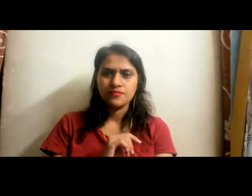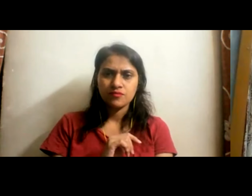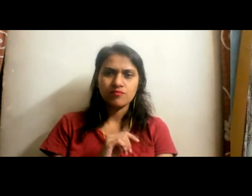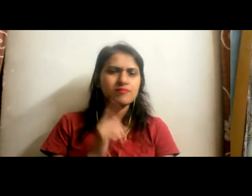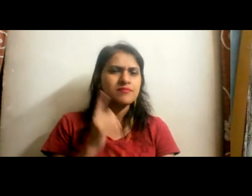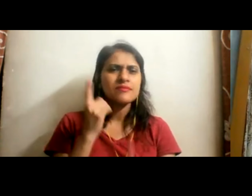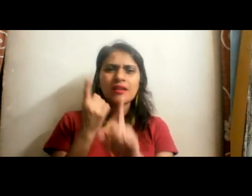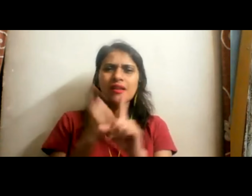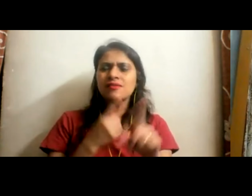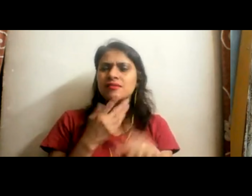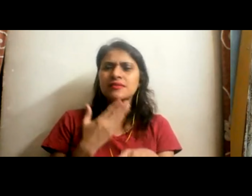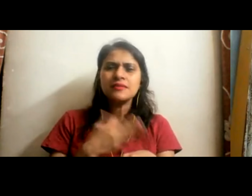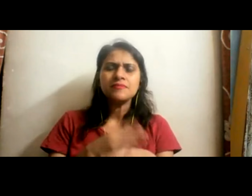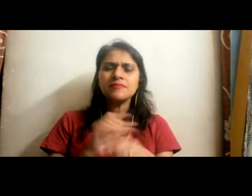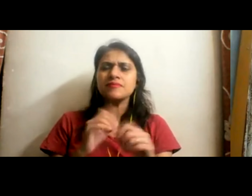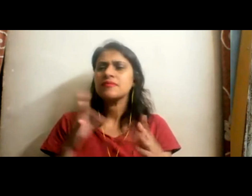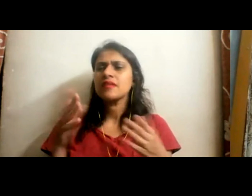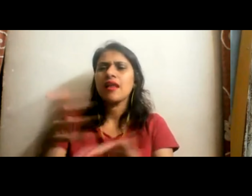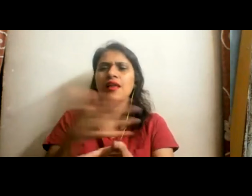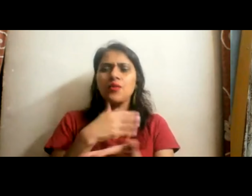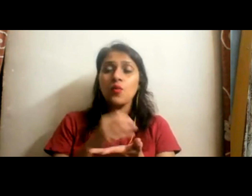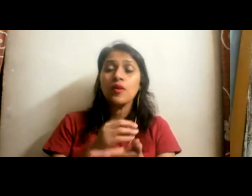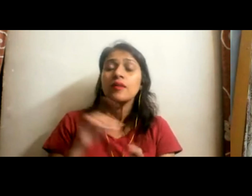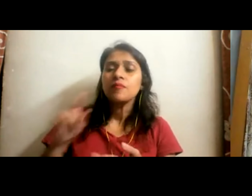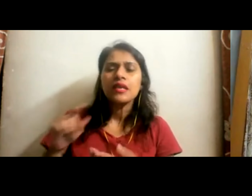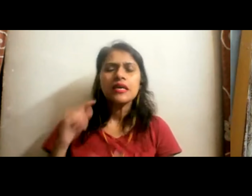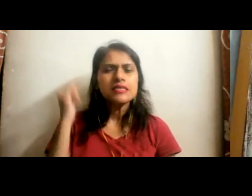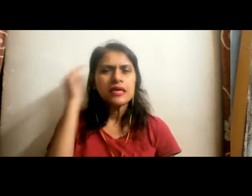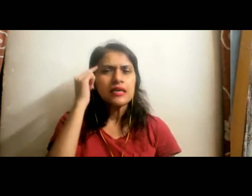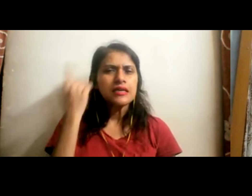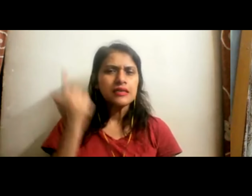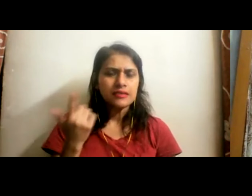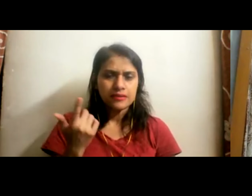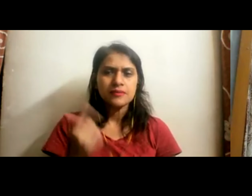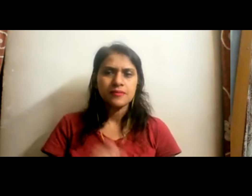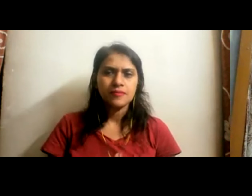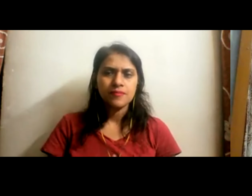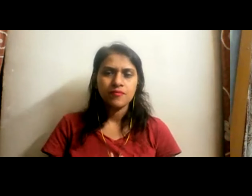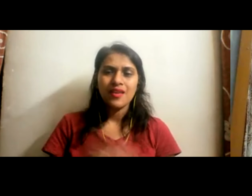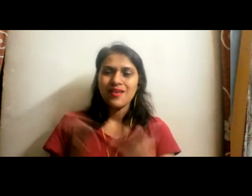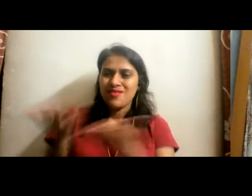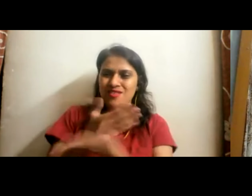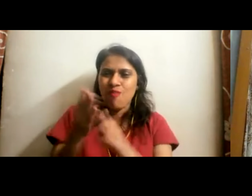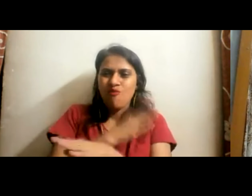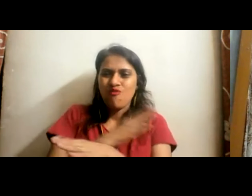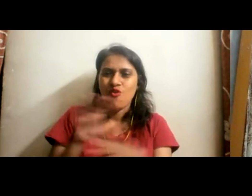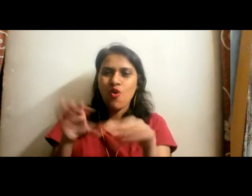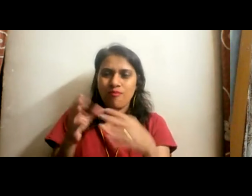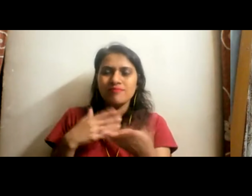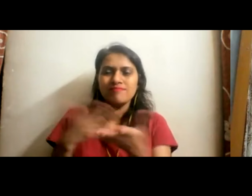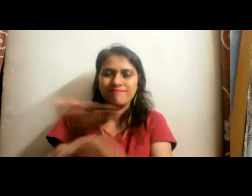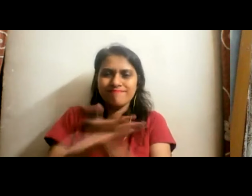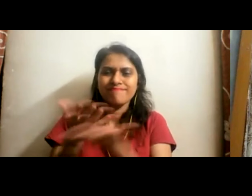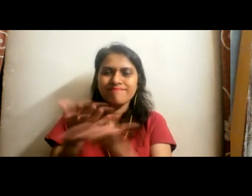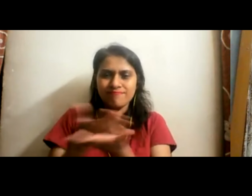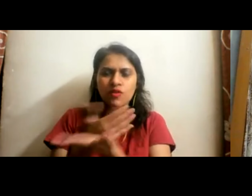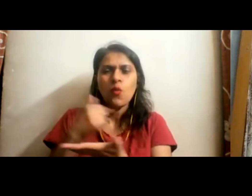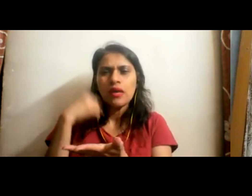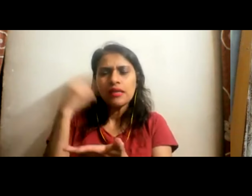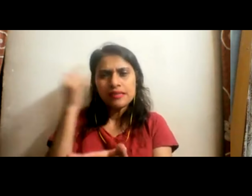same. So with this understanding, that kind of discussion we did, and the topic that we thought of